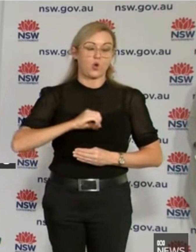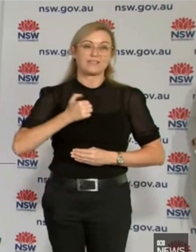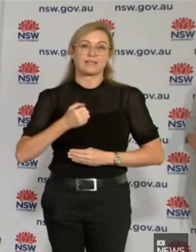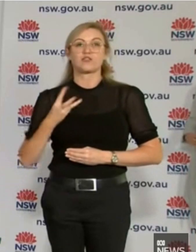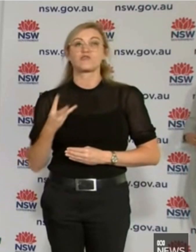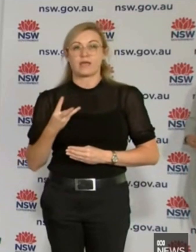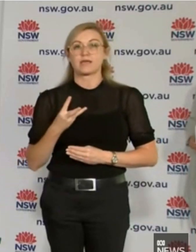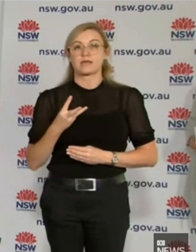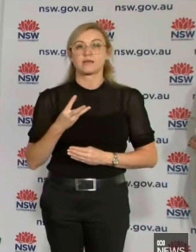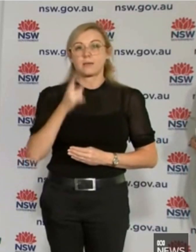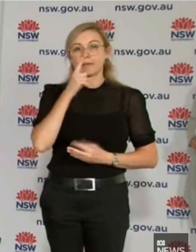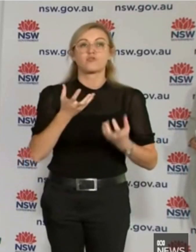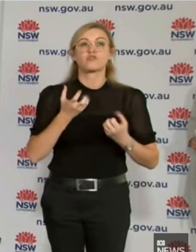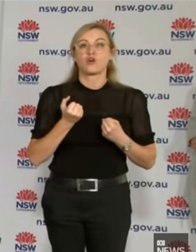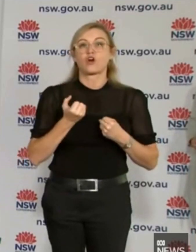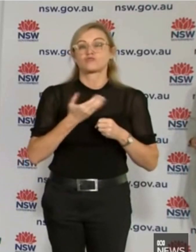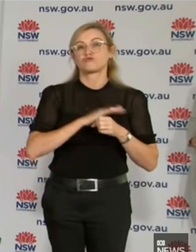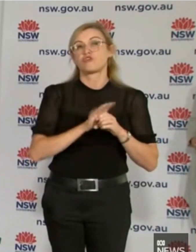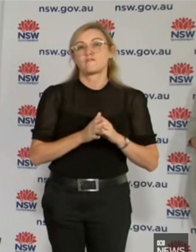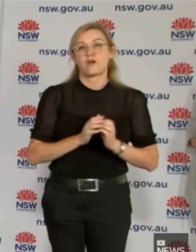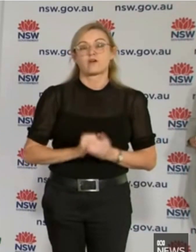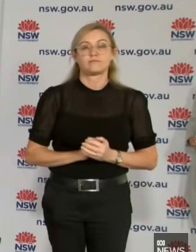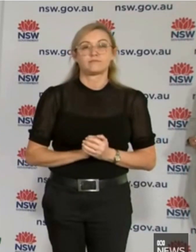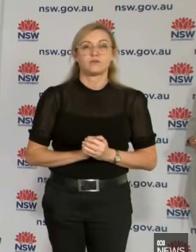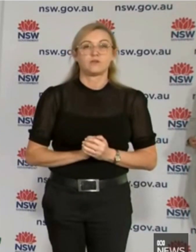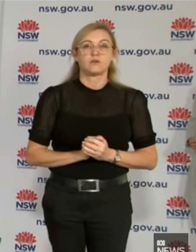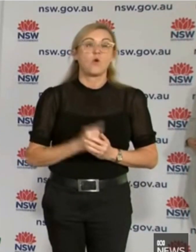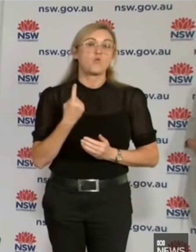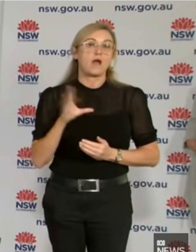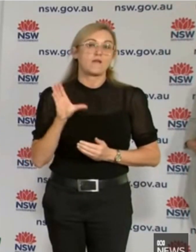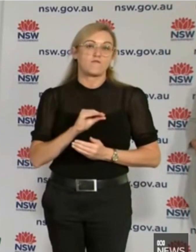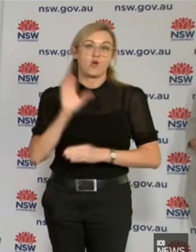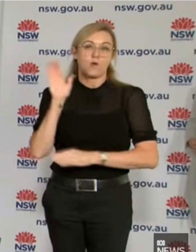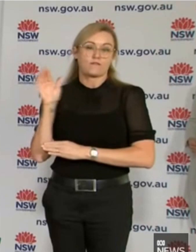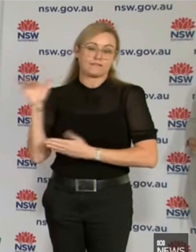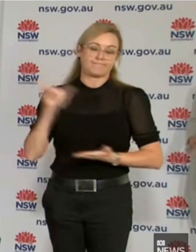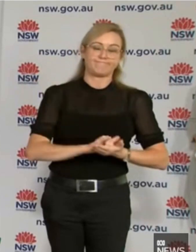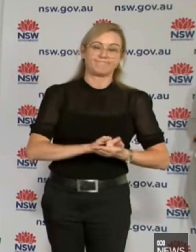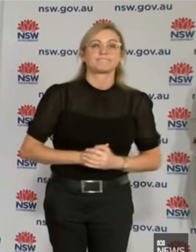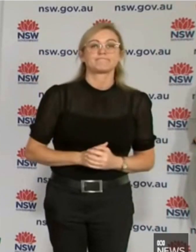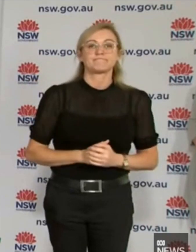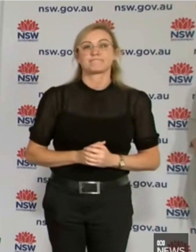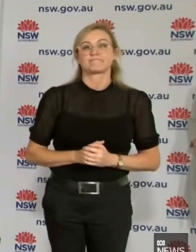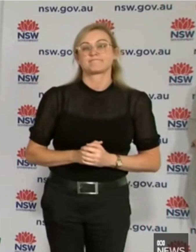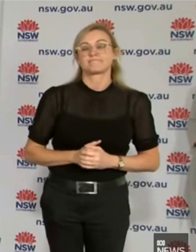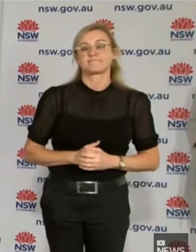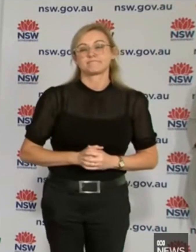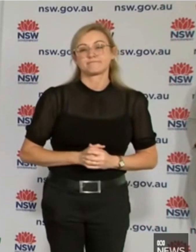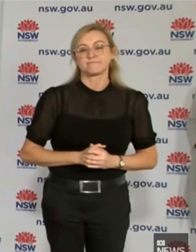So 1,063 cases. There was one overseas case. Just want to highlight the fact that